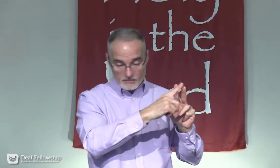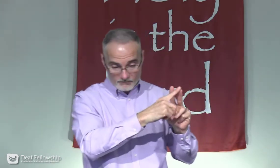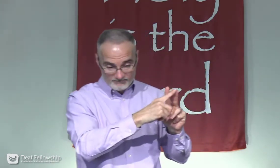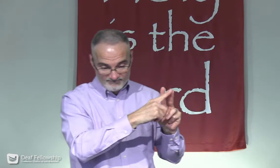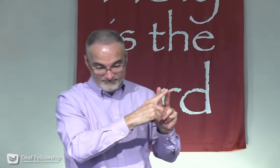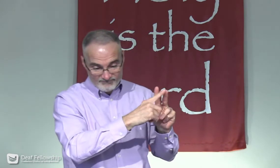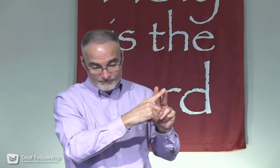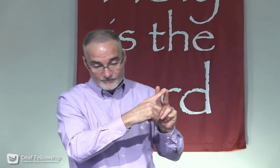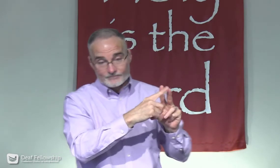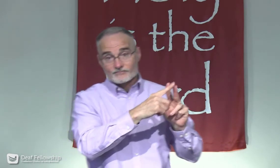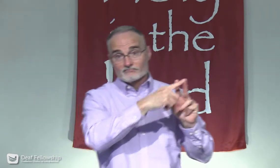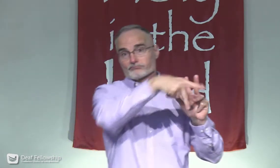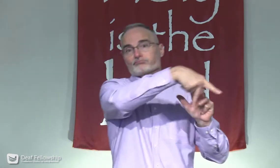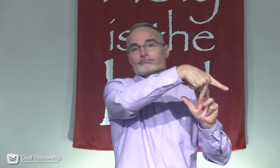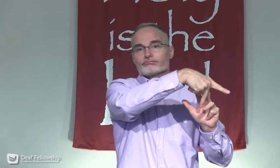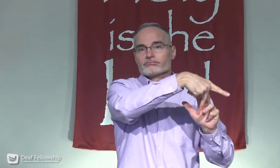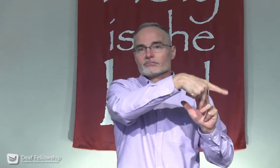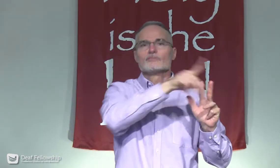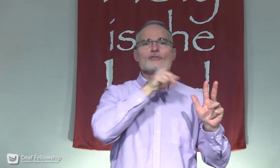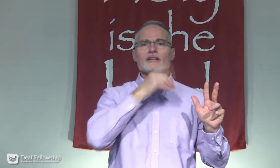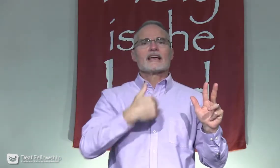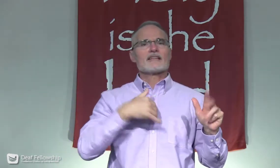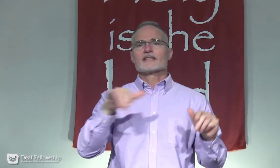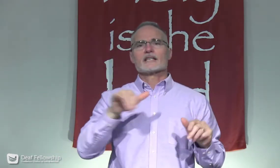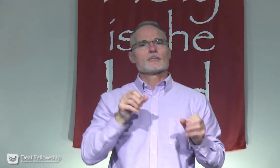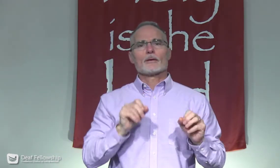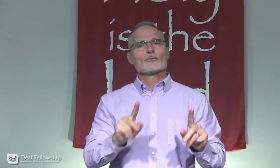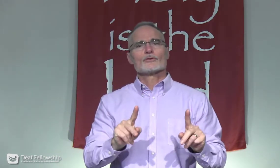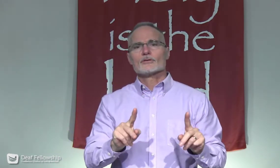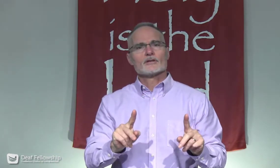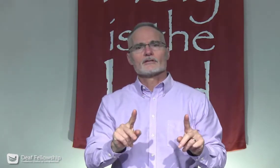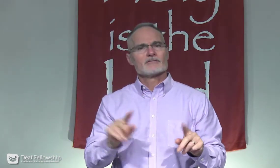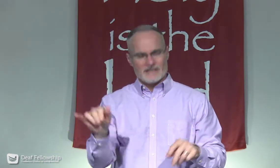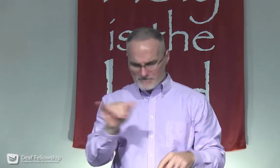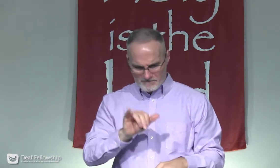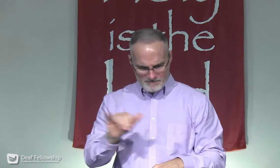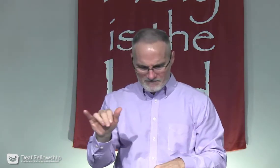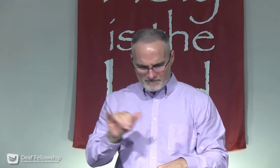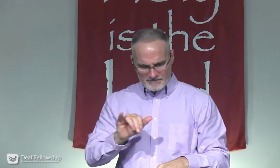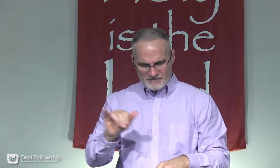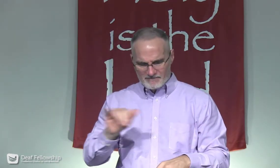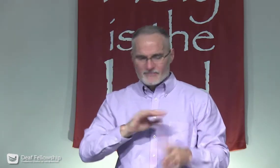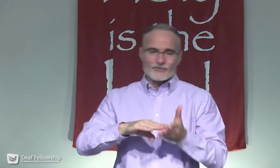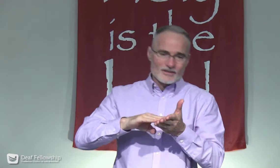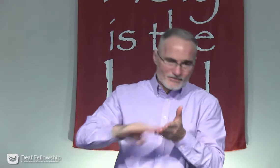The other guy on the other side of Jesus had that same opportunity,